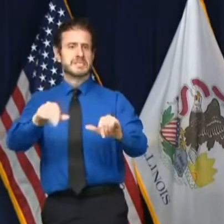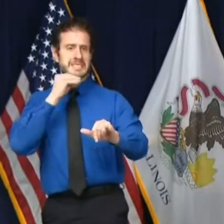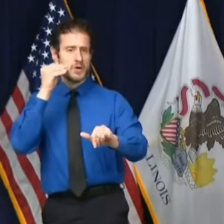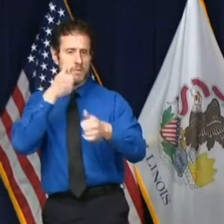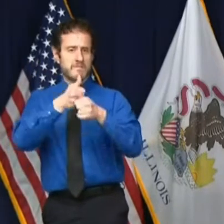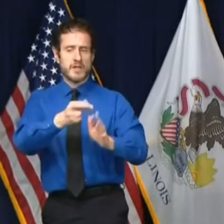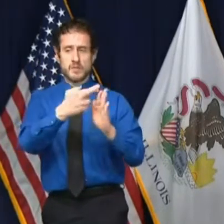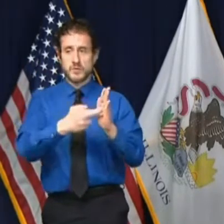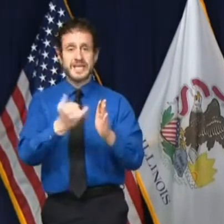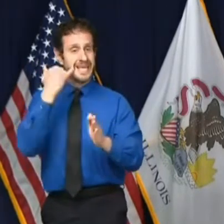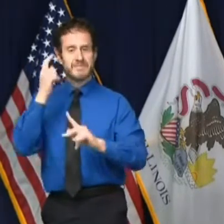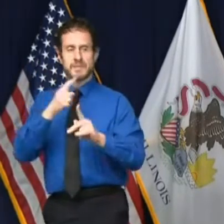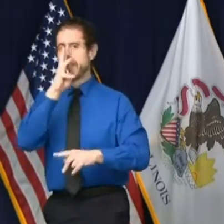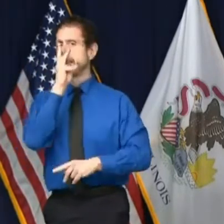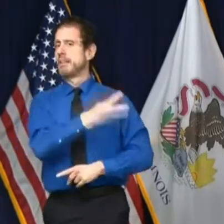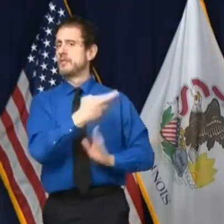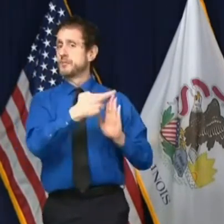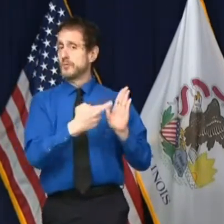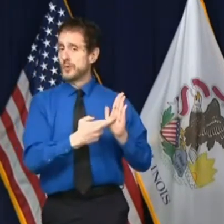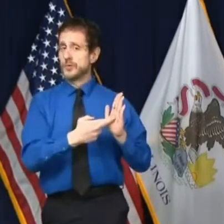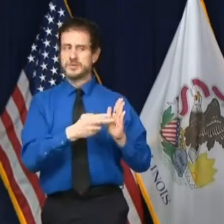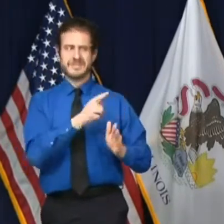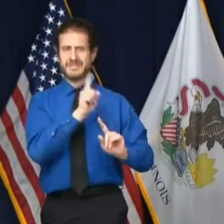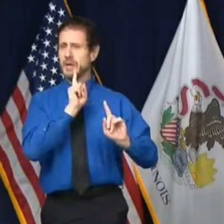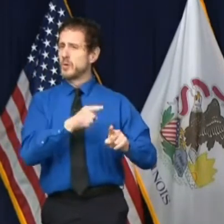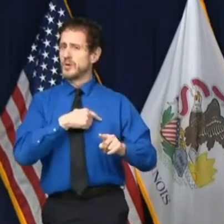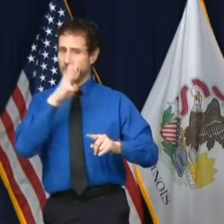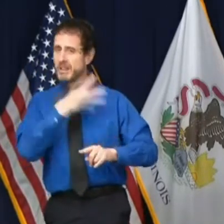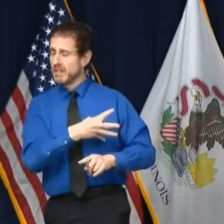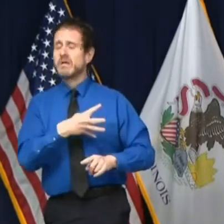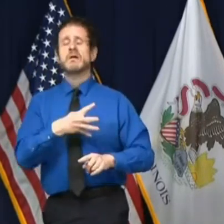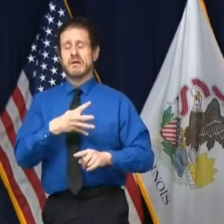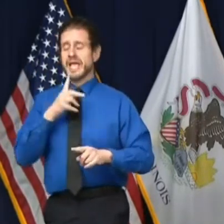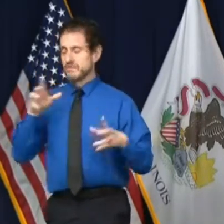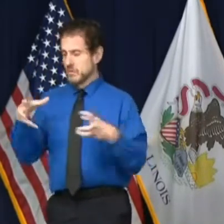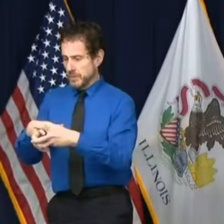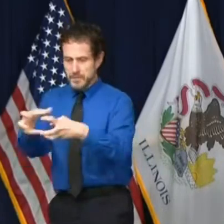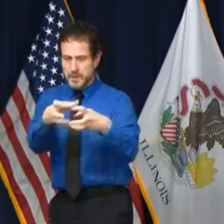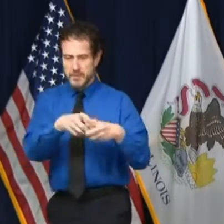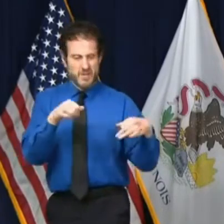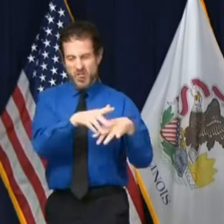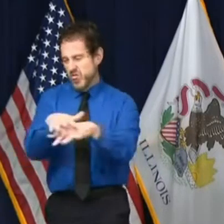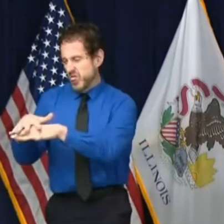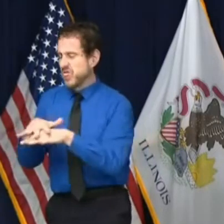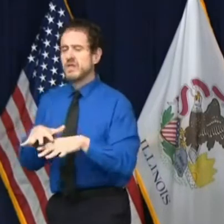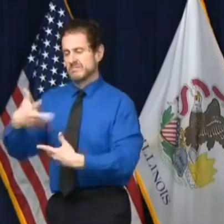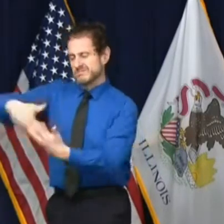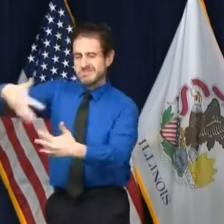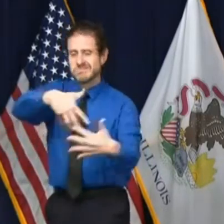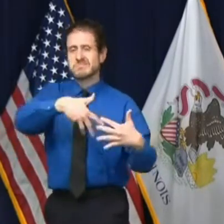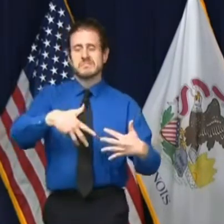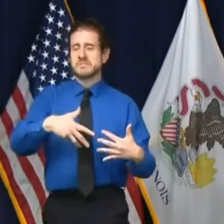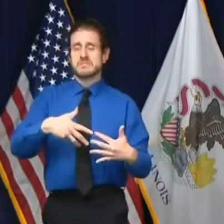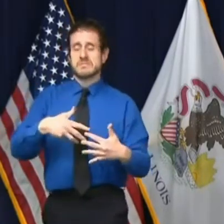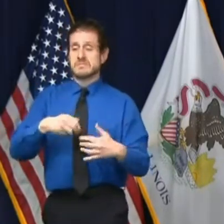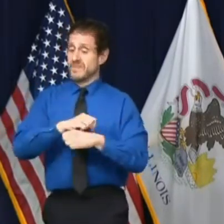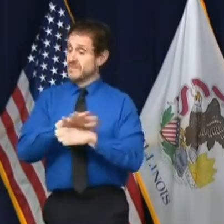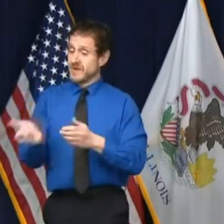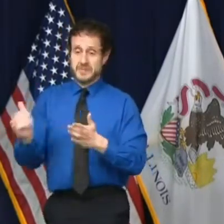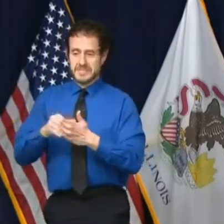and gathering in groups, they're going to spread the virus, and they're going to cause us to go back into